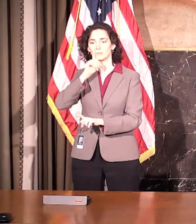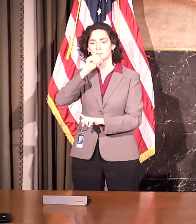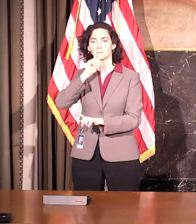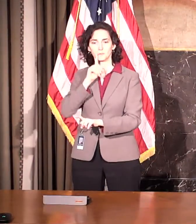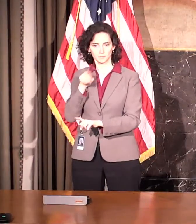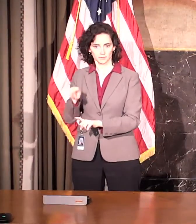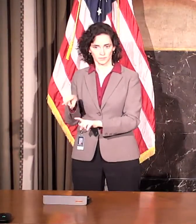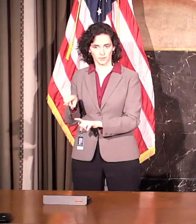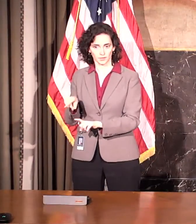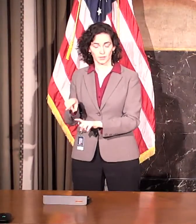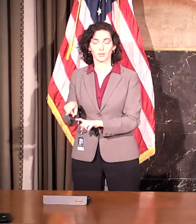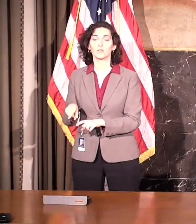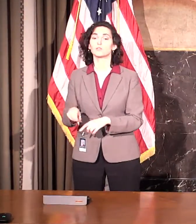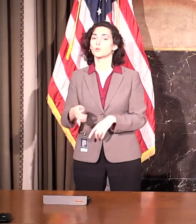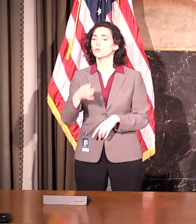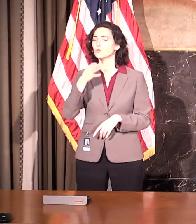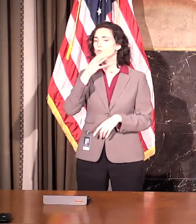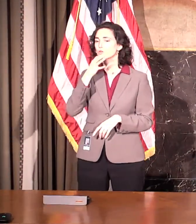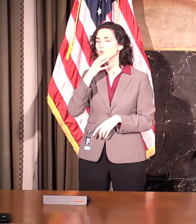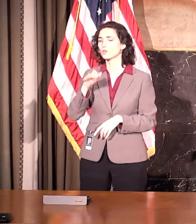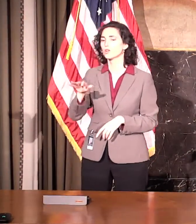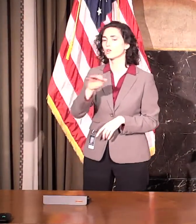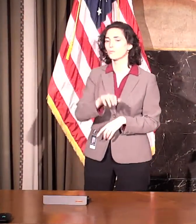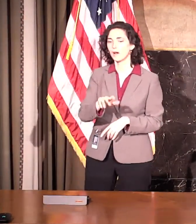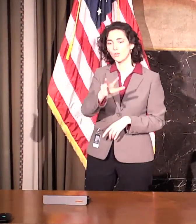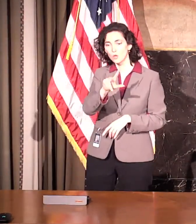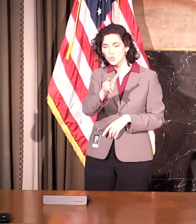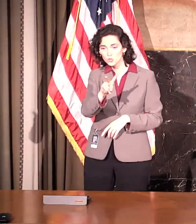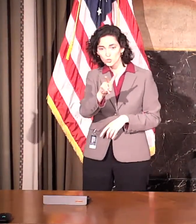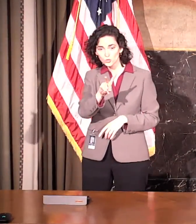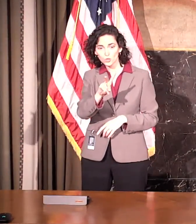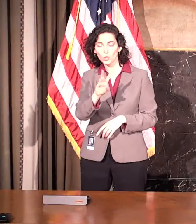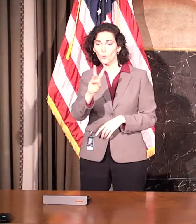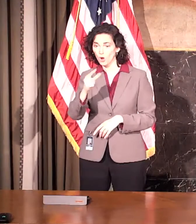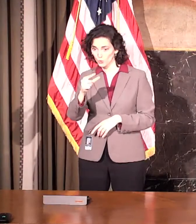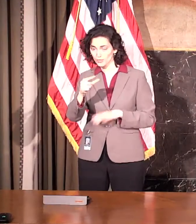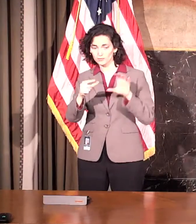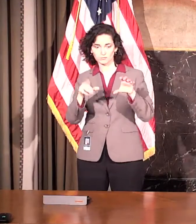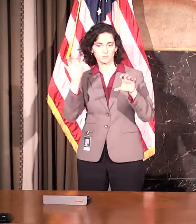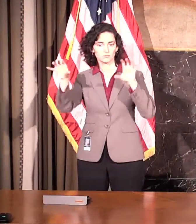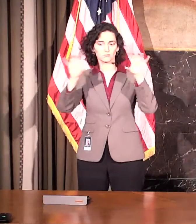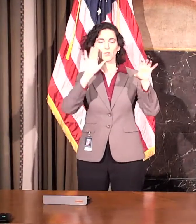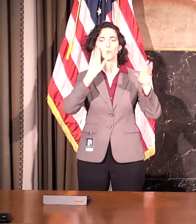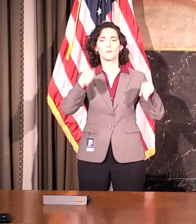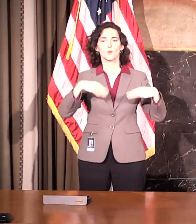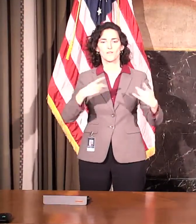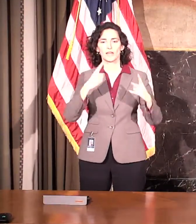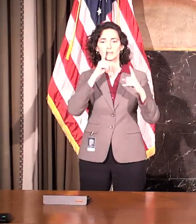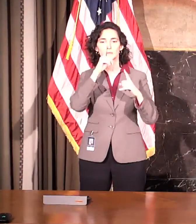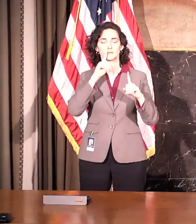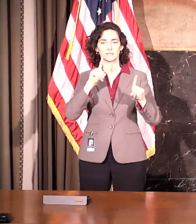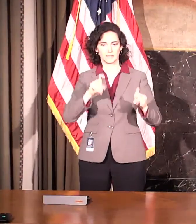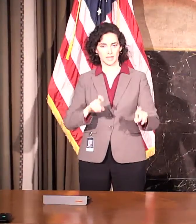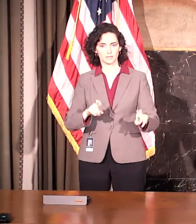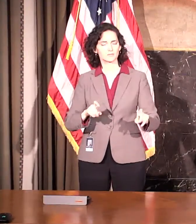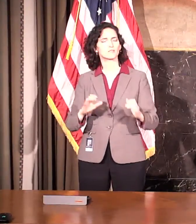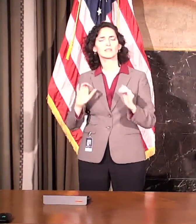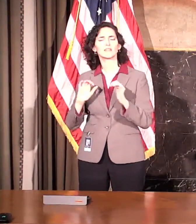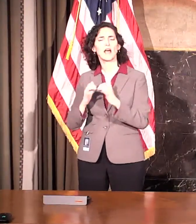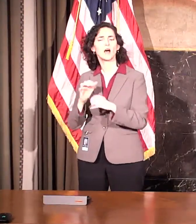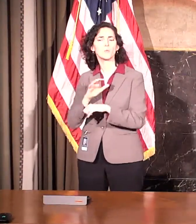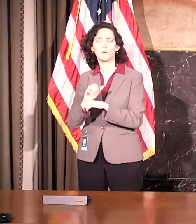testing available in 32 Walgreens locations across the state. And folks can access that online. They can go